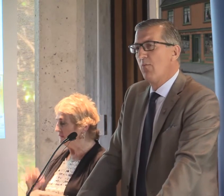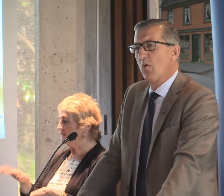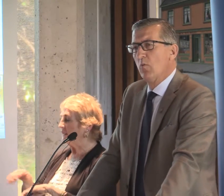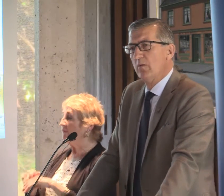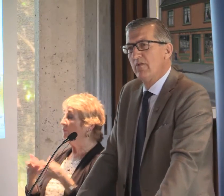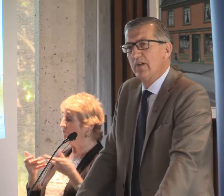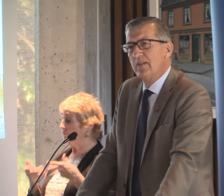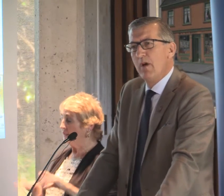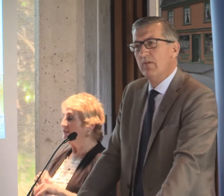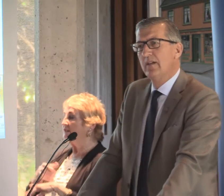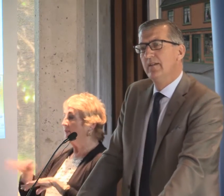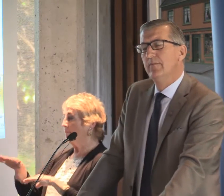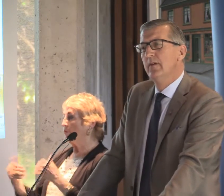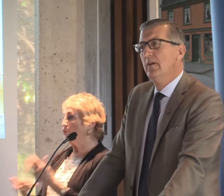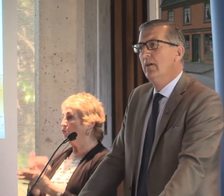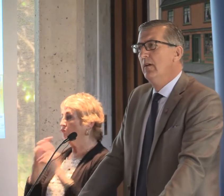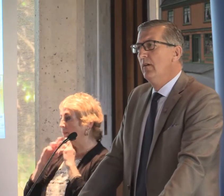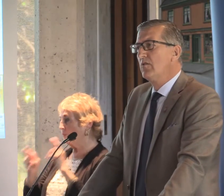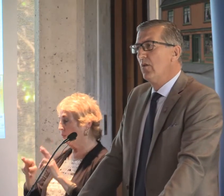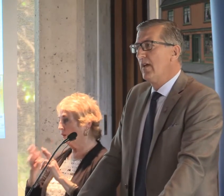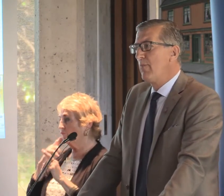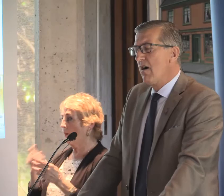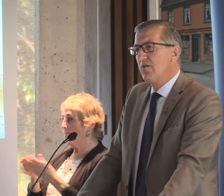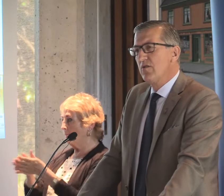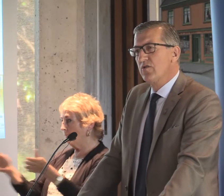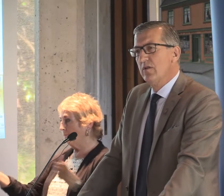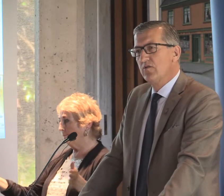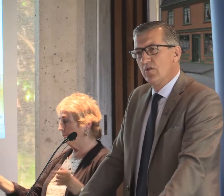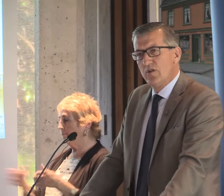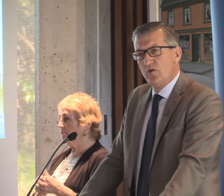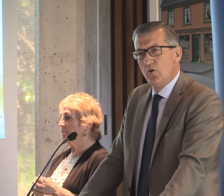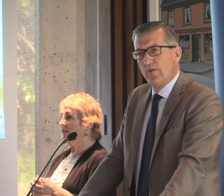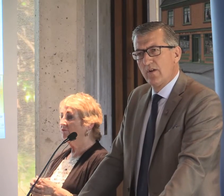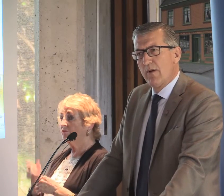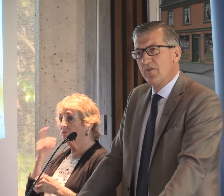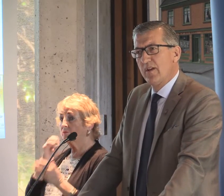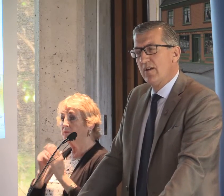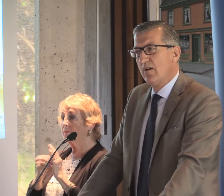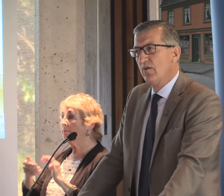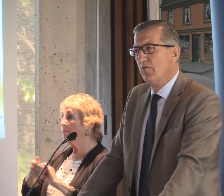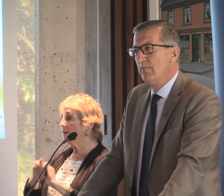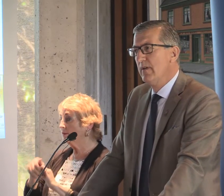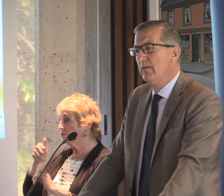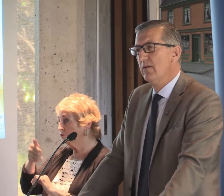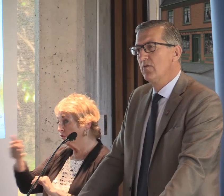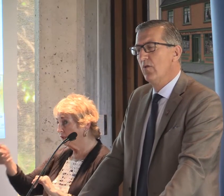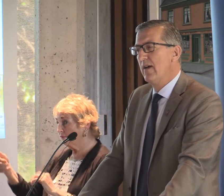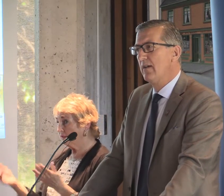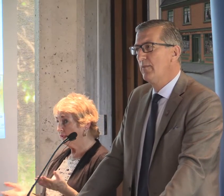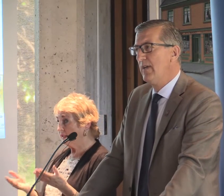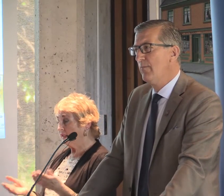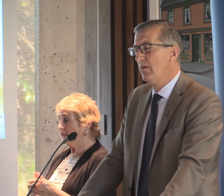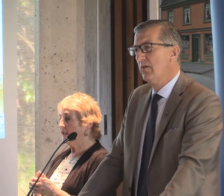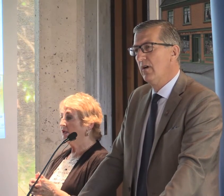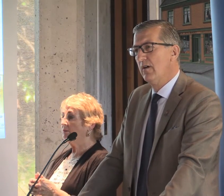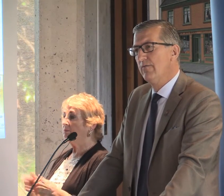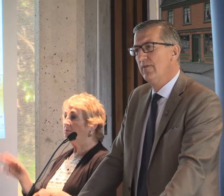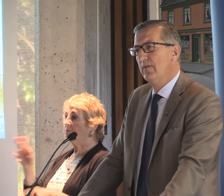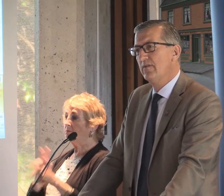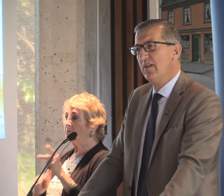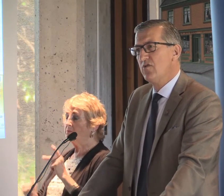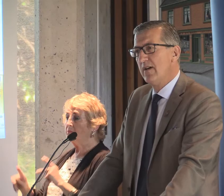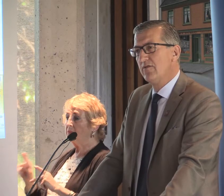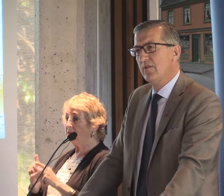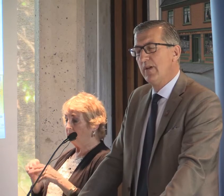that the report will be released publicly, so that partners such as you that are represented here in the room, so that the people